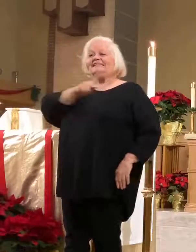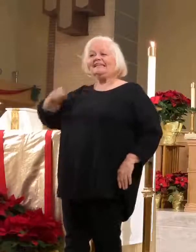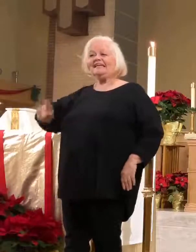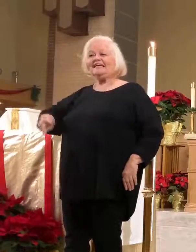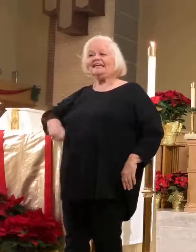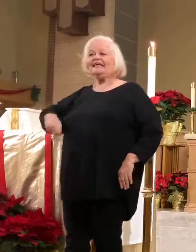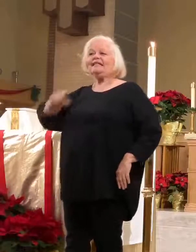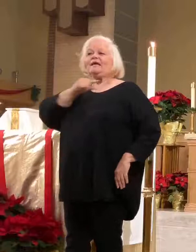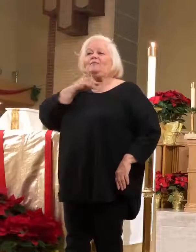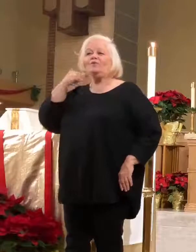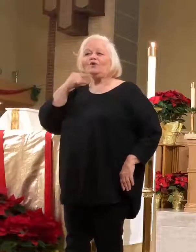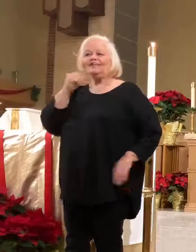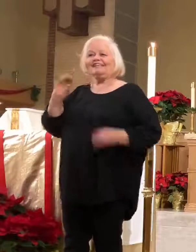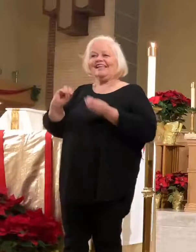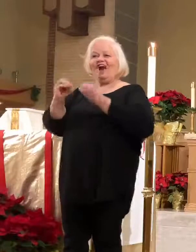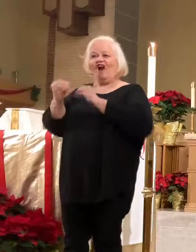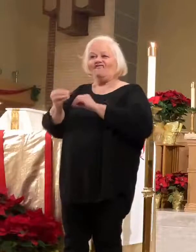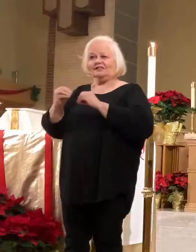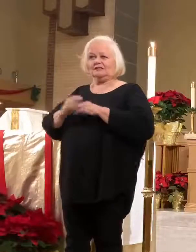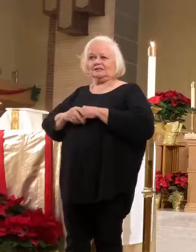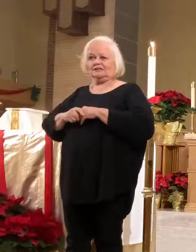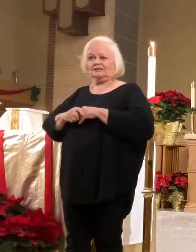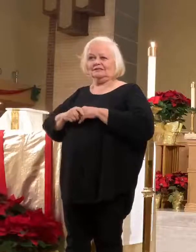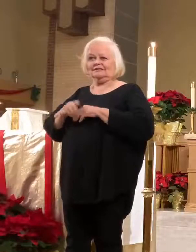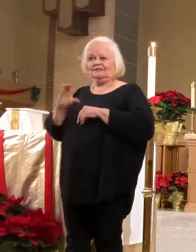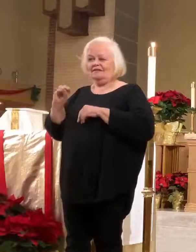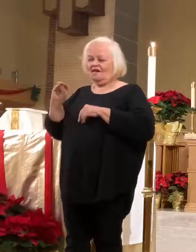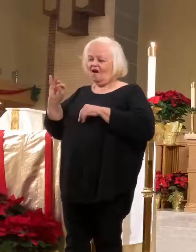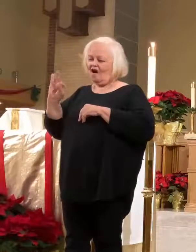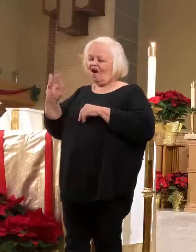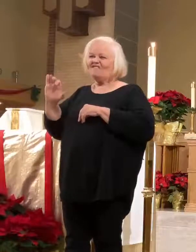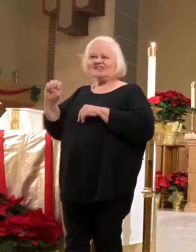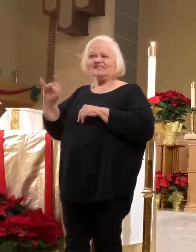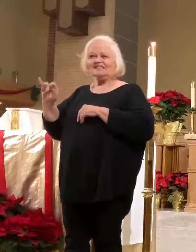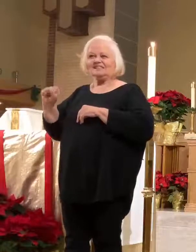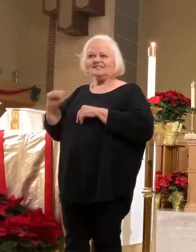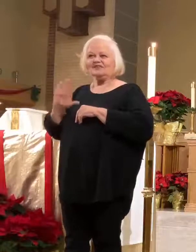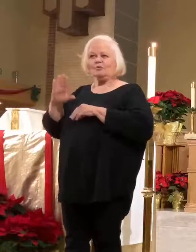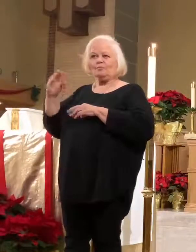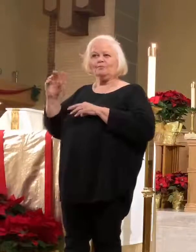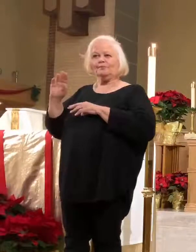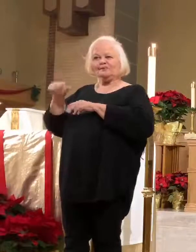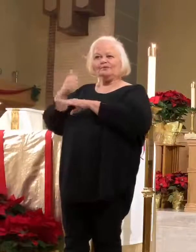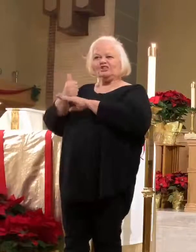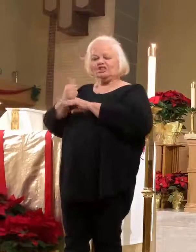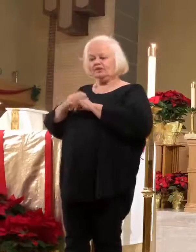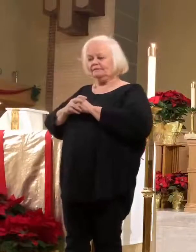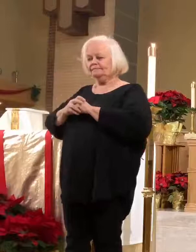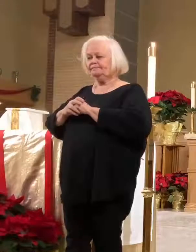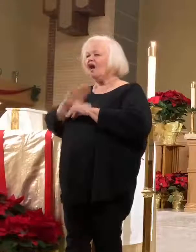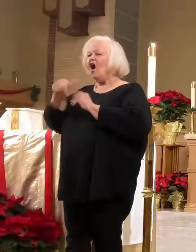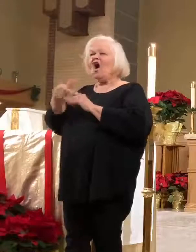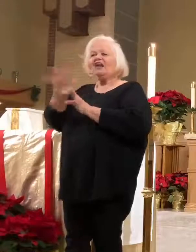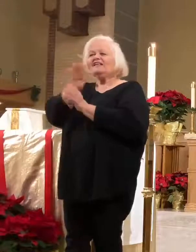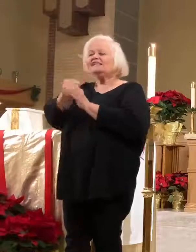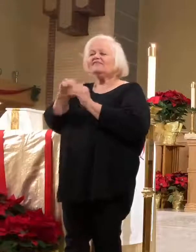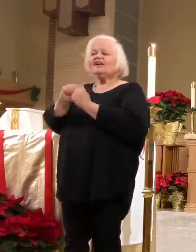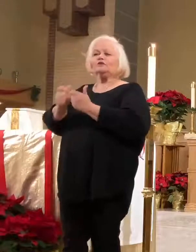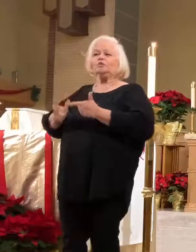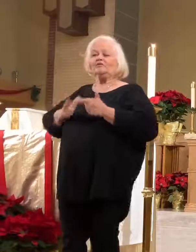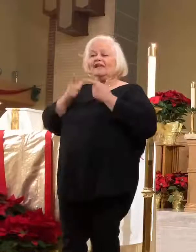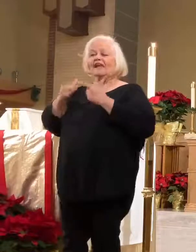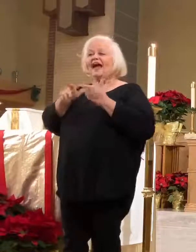offices. So all of that's bound into the life in Christ and the death in Christ for